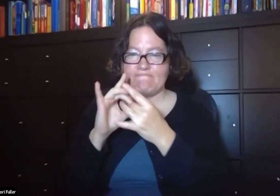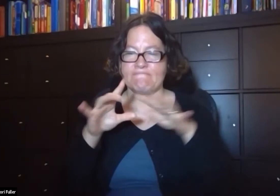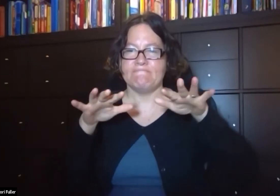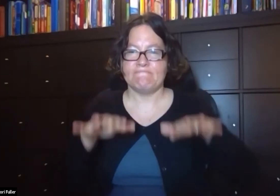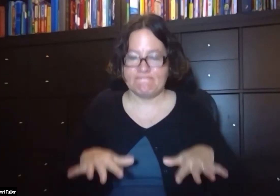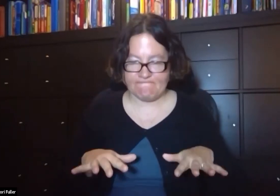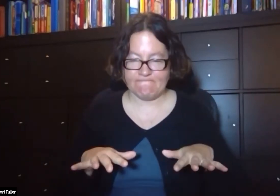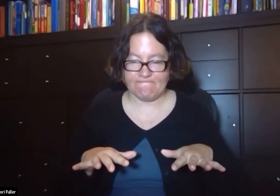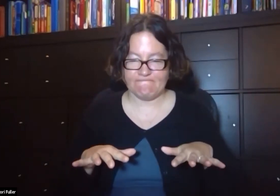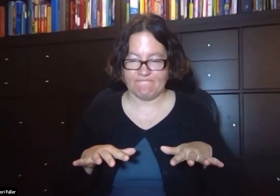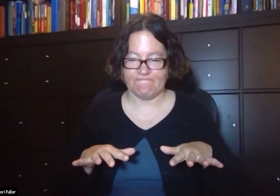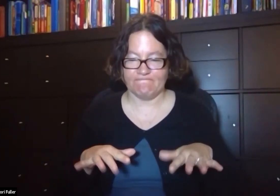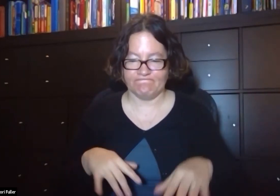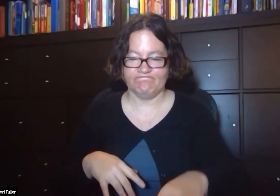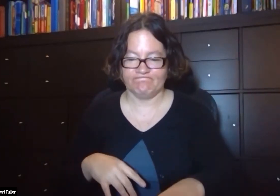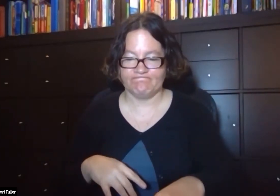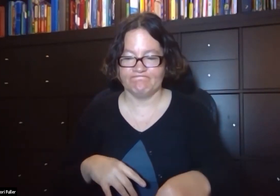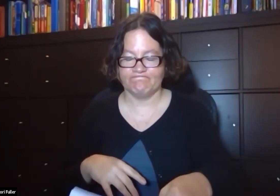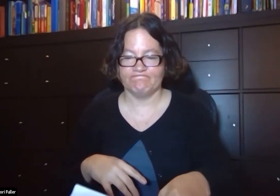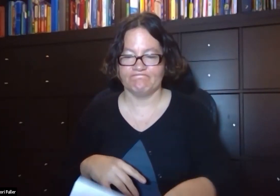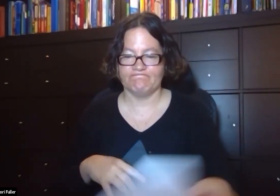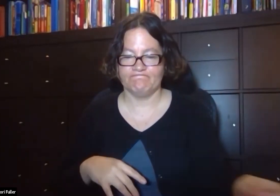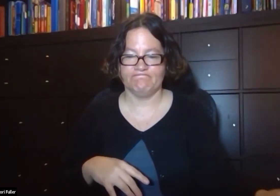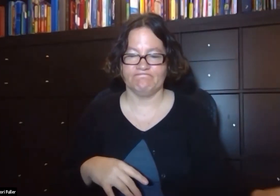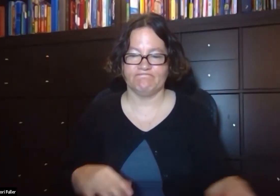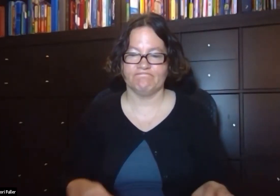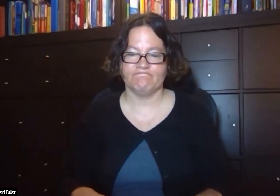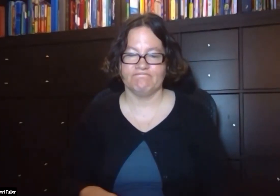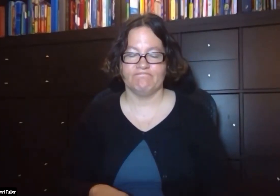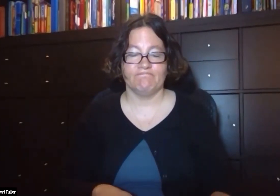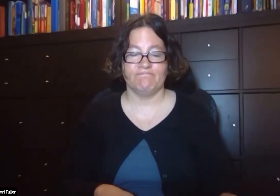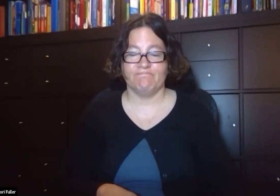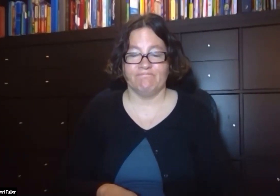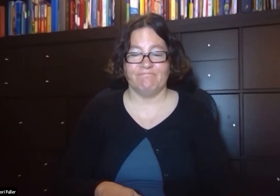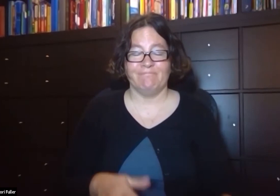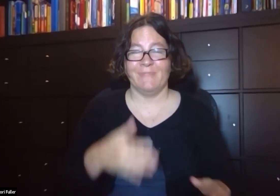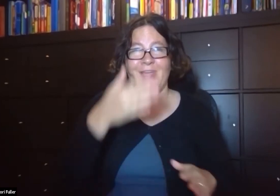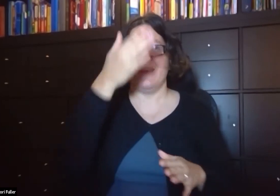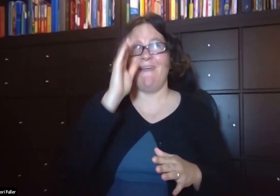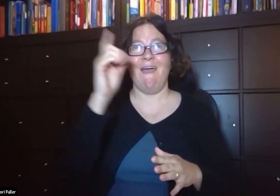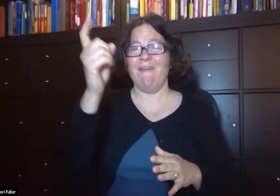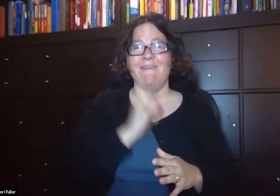infuse other people as well. And so it is important that we take this day of Sabbath.